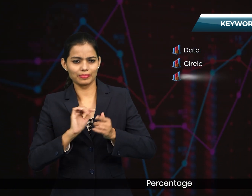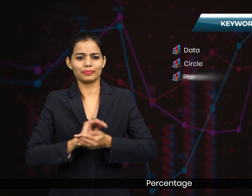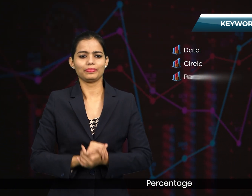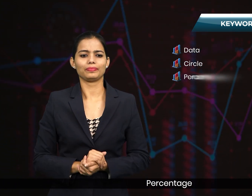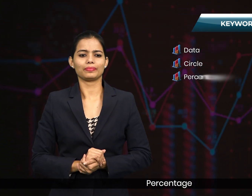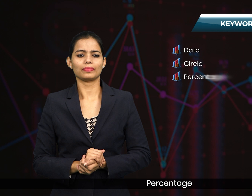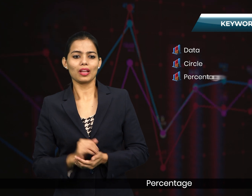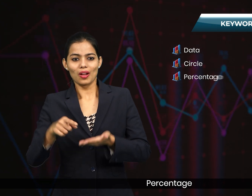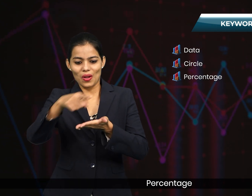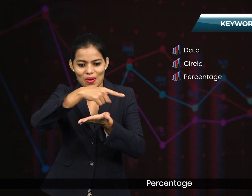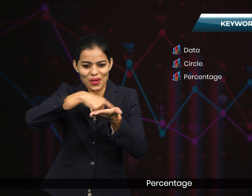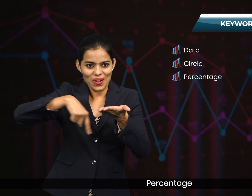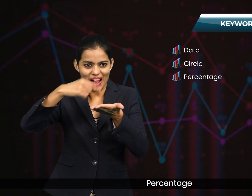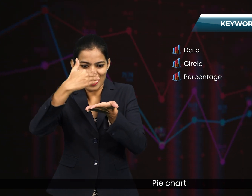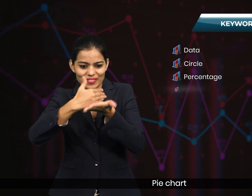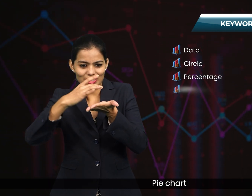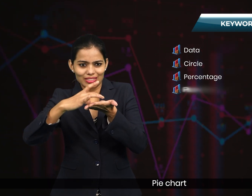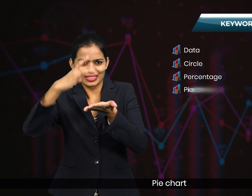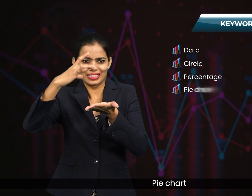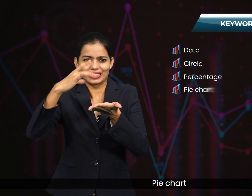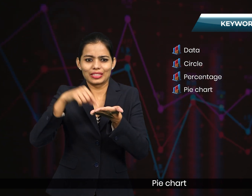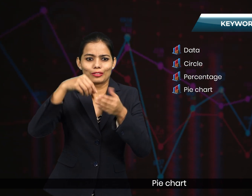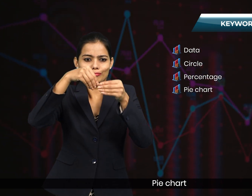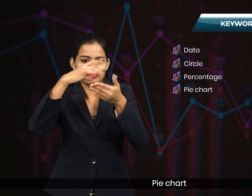percentage, pie chart,